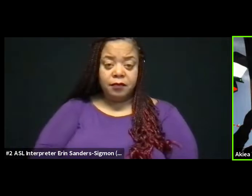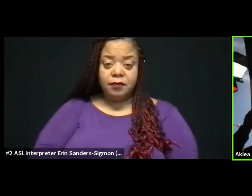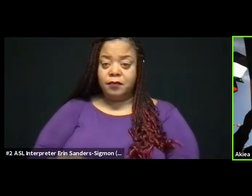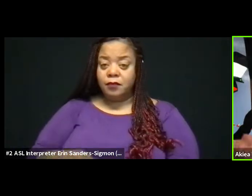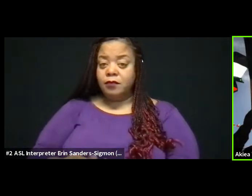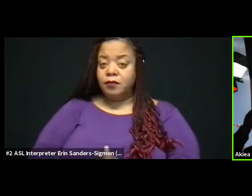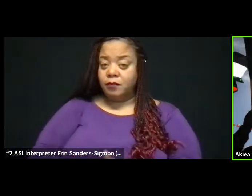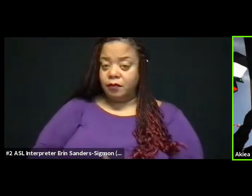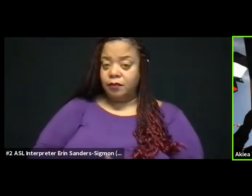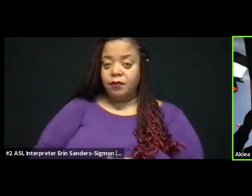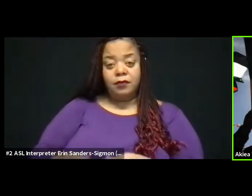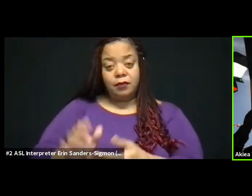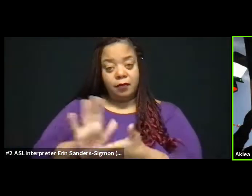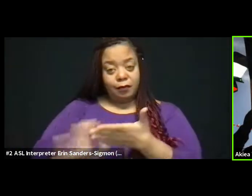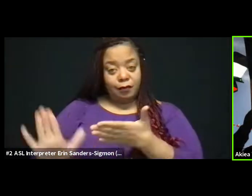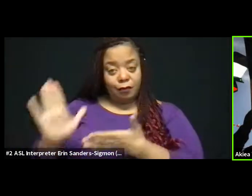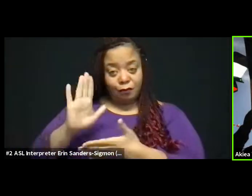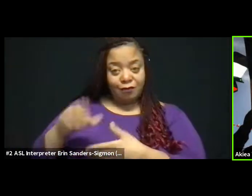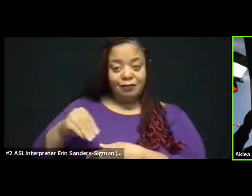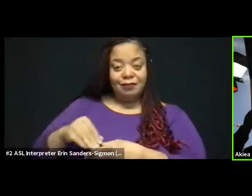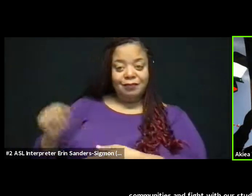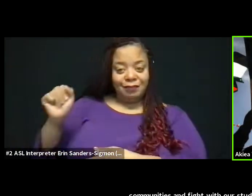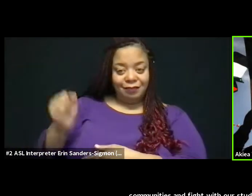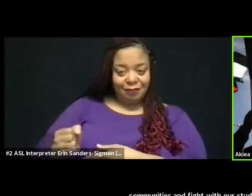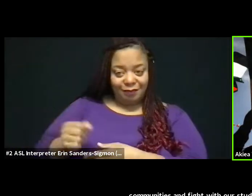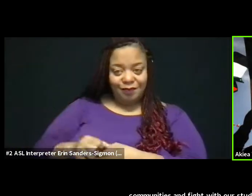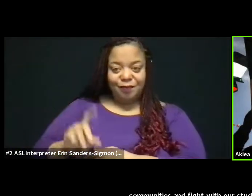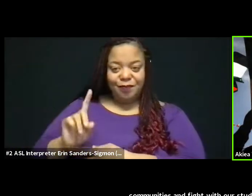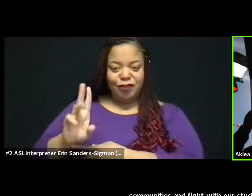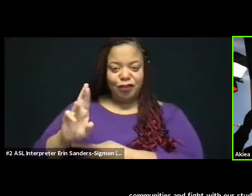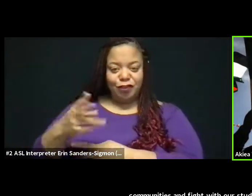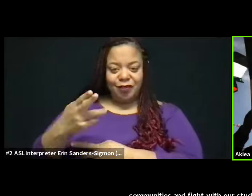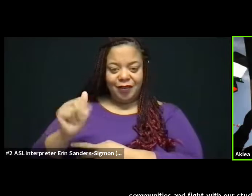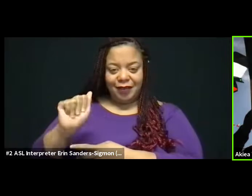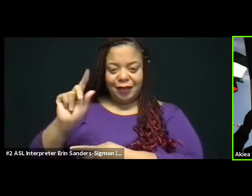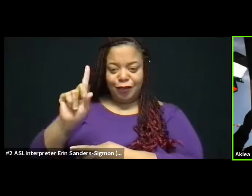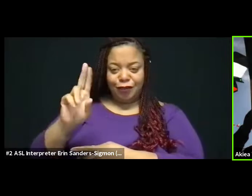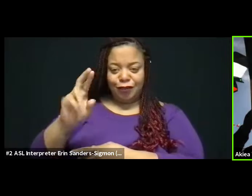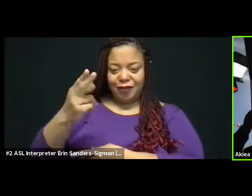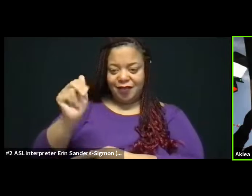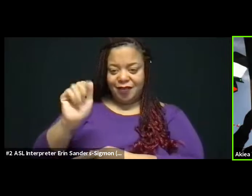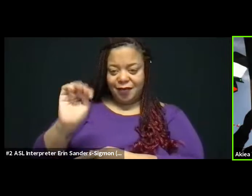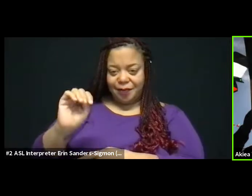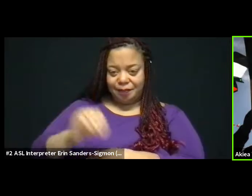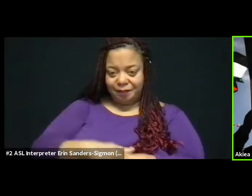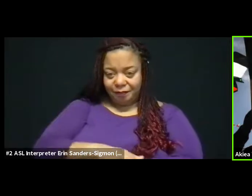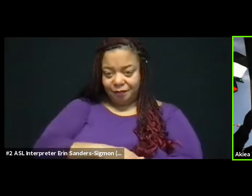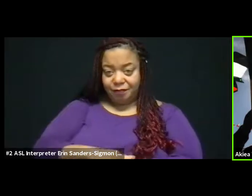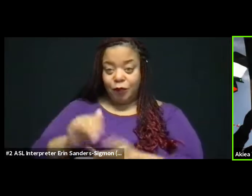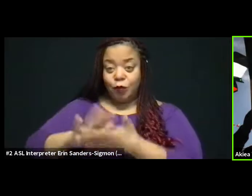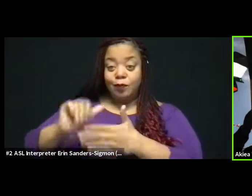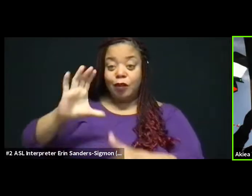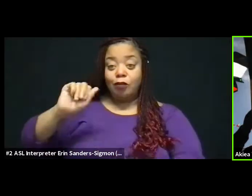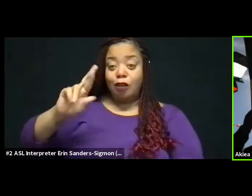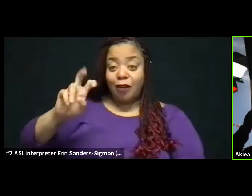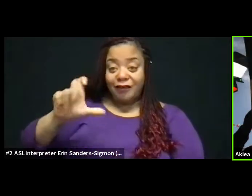and I was actually in schools in Durham, in schools in Carrboro and Chapel Hill. That was the beginning of,